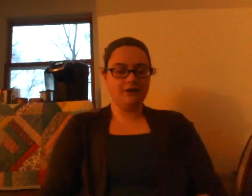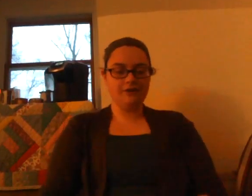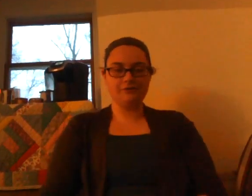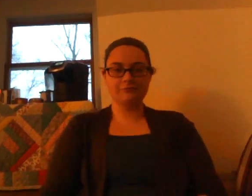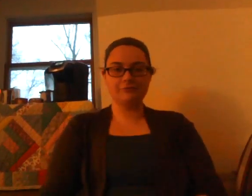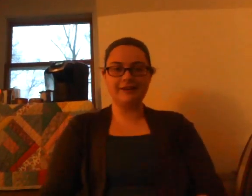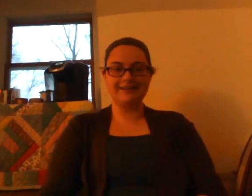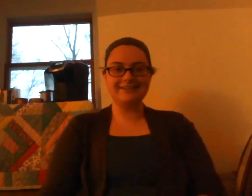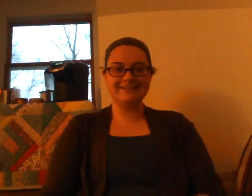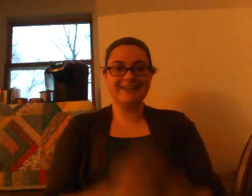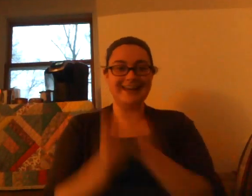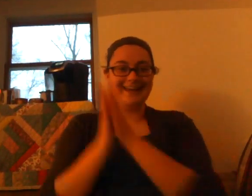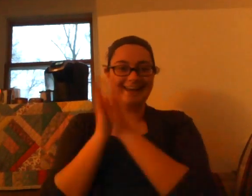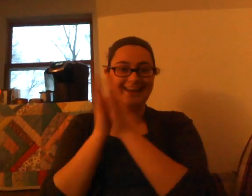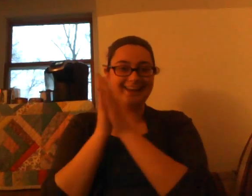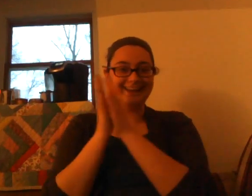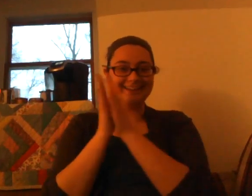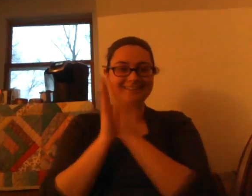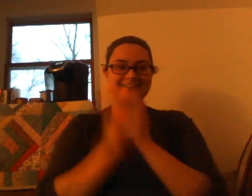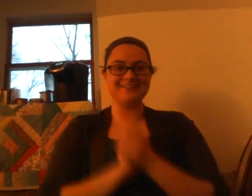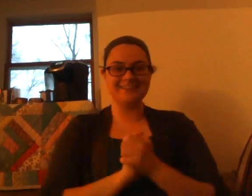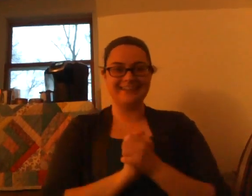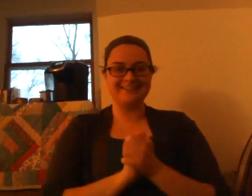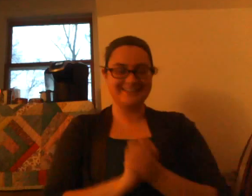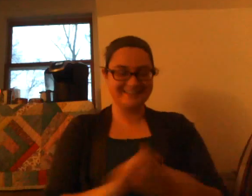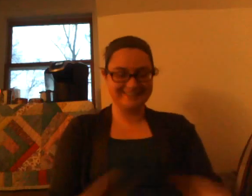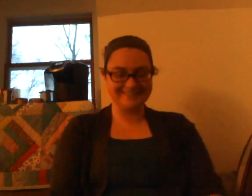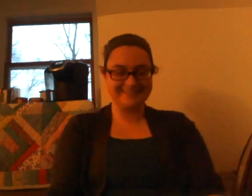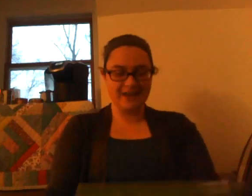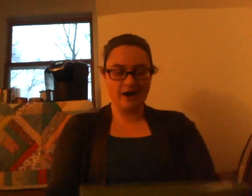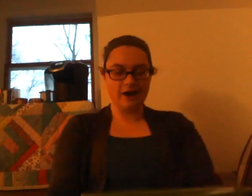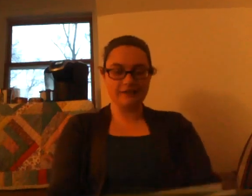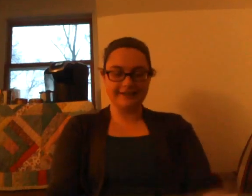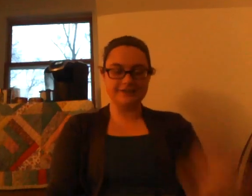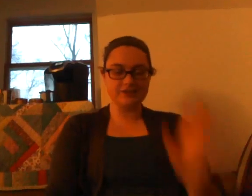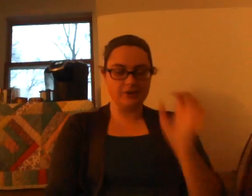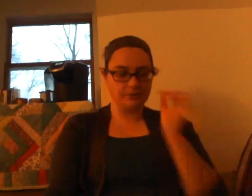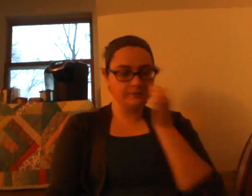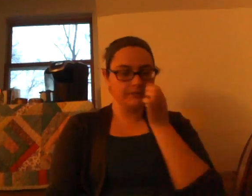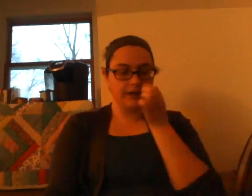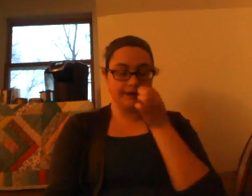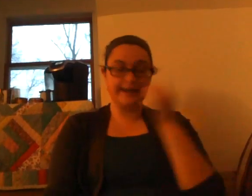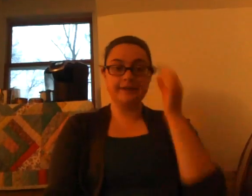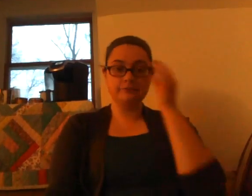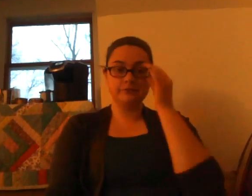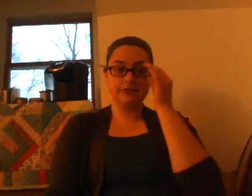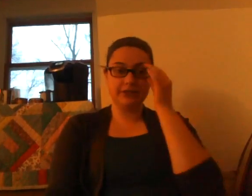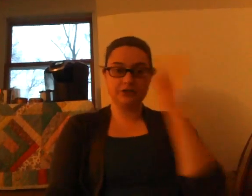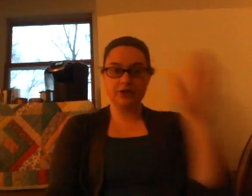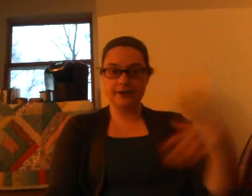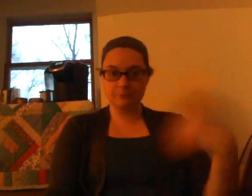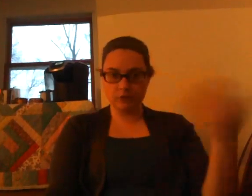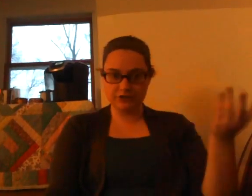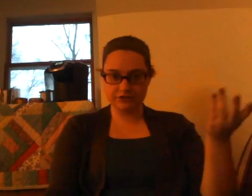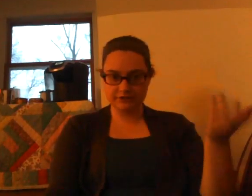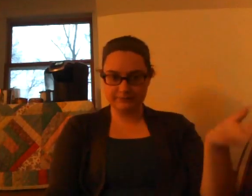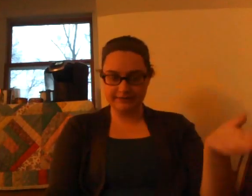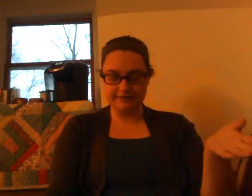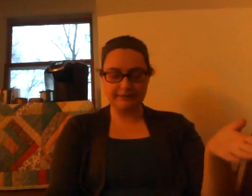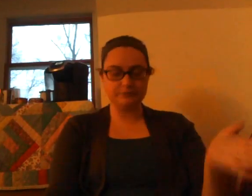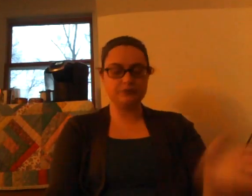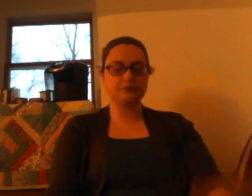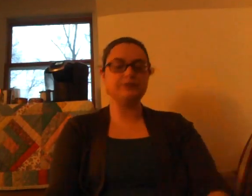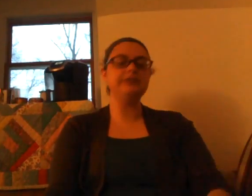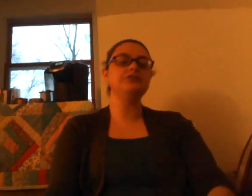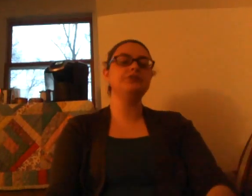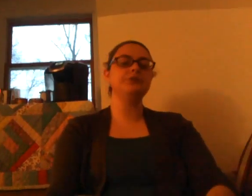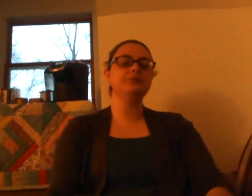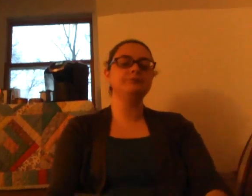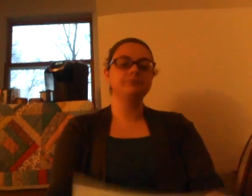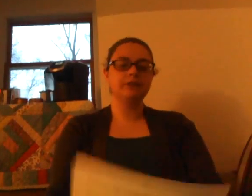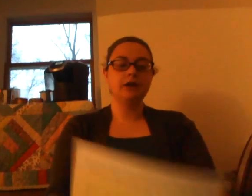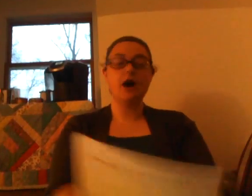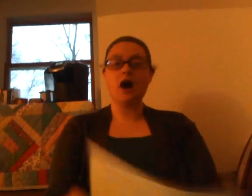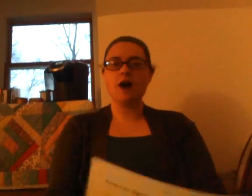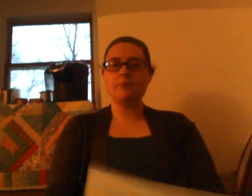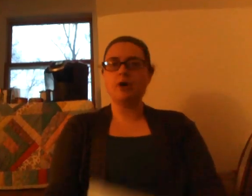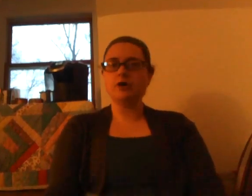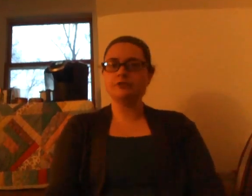All right. Yay! Congratulations. All right. So again, take your time. Watch this as many times as you need to.